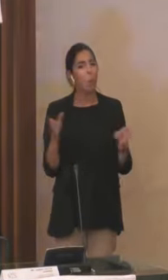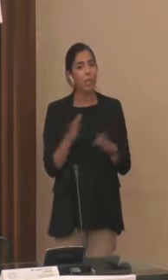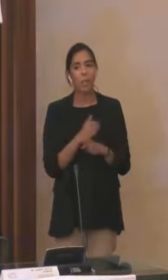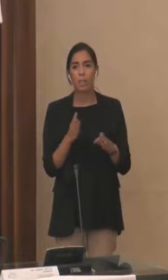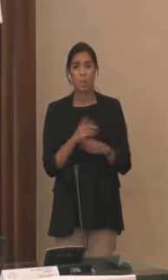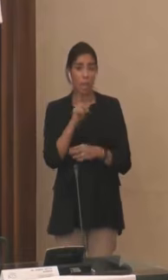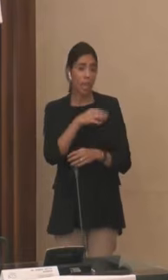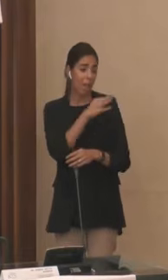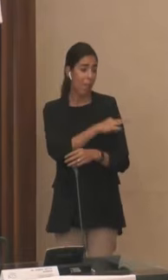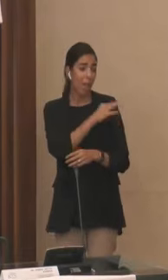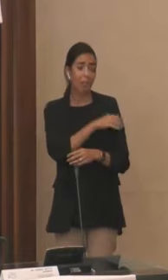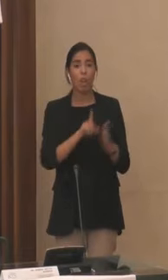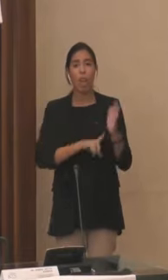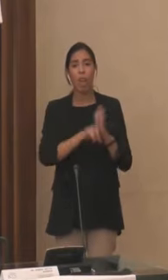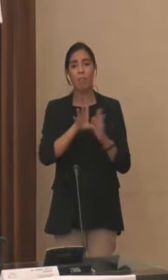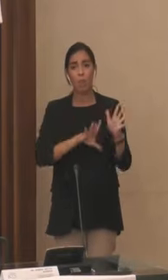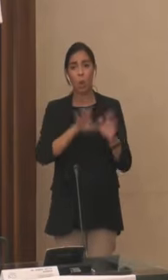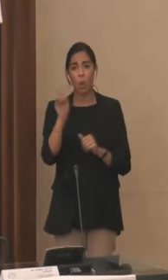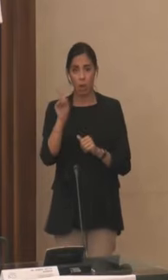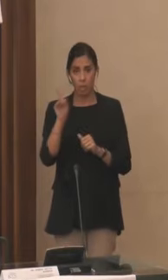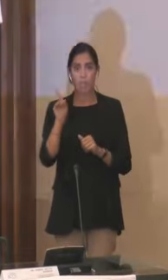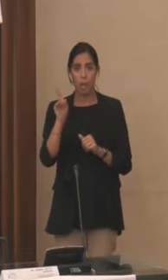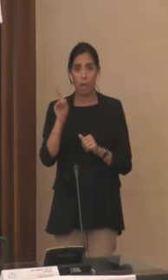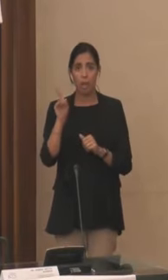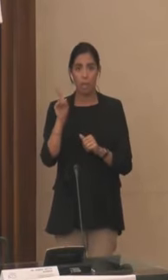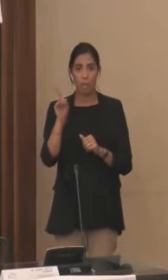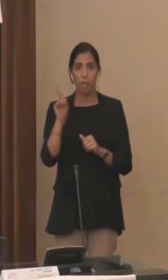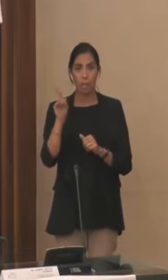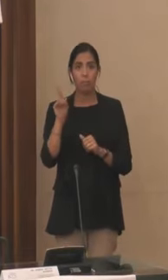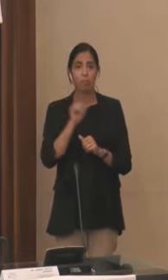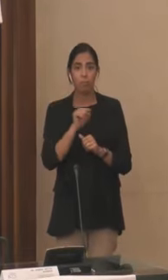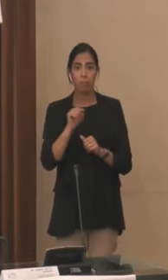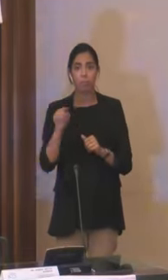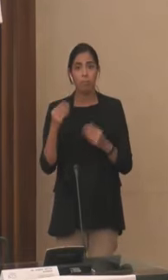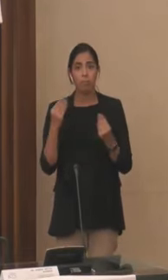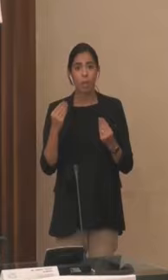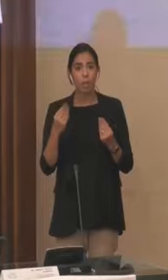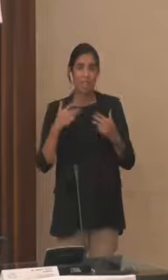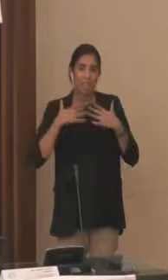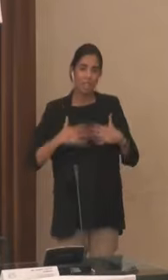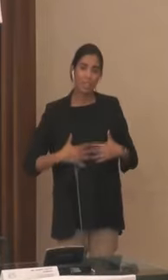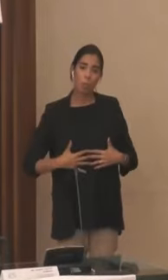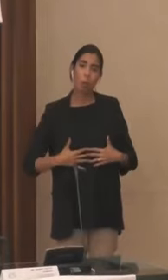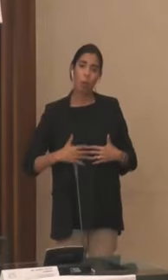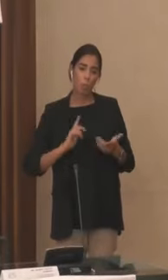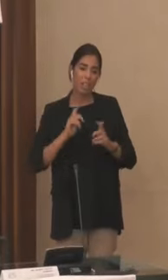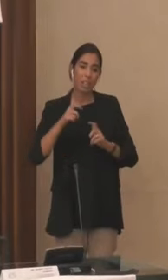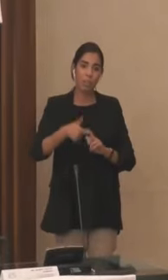are the immune system reaction. If you know that, you know how to treat it.